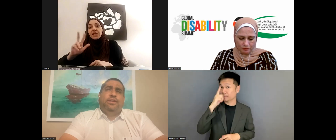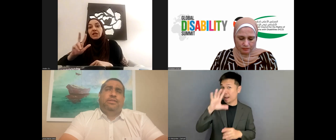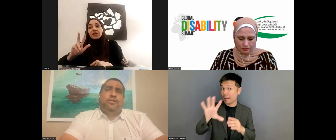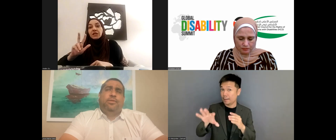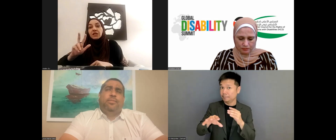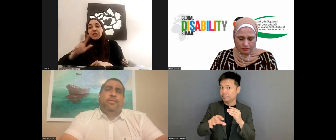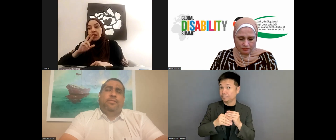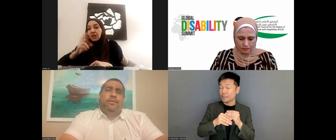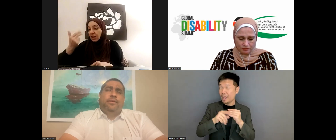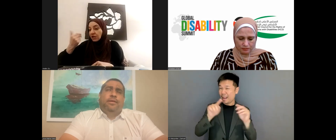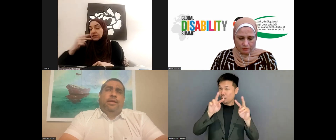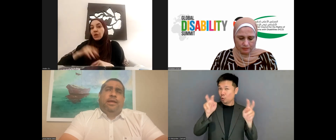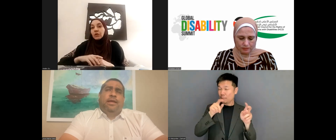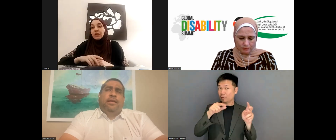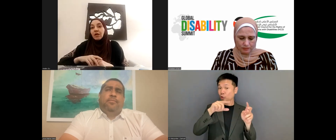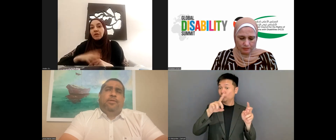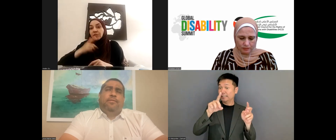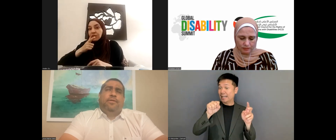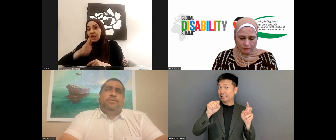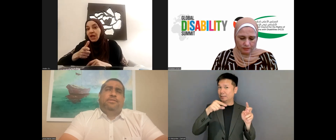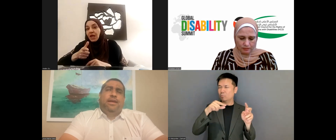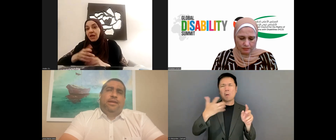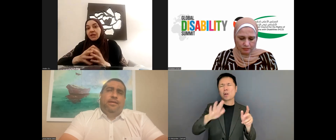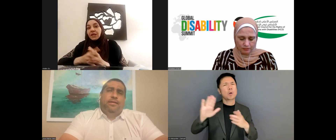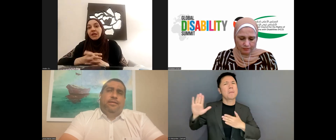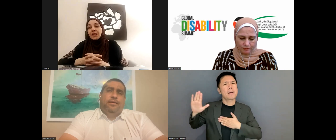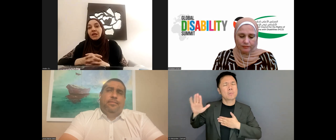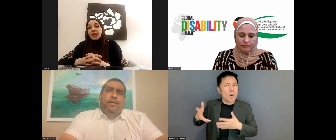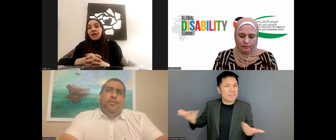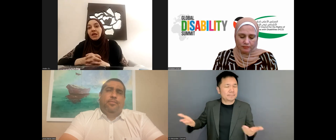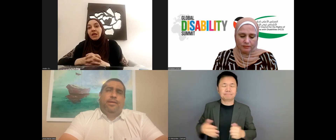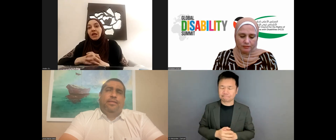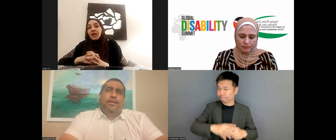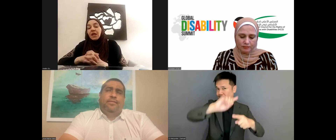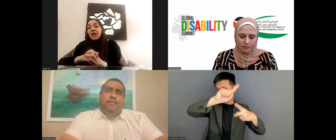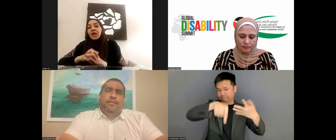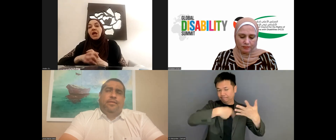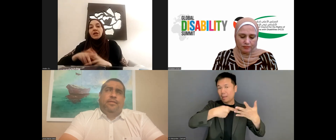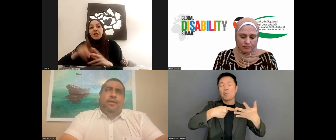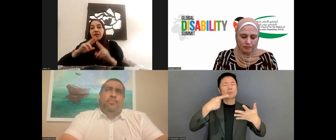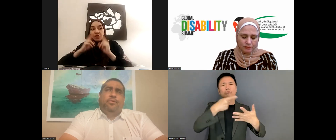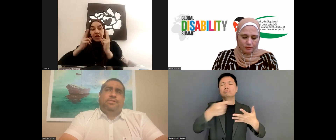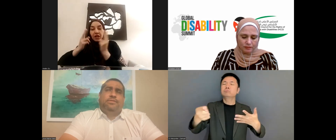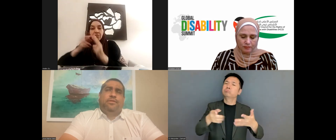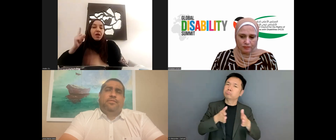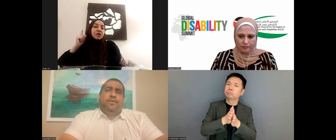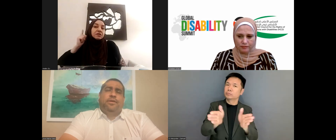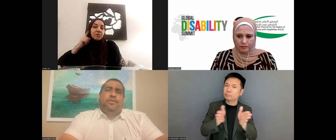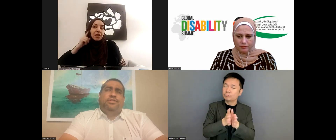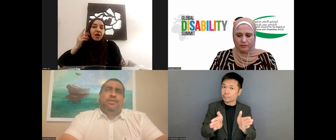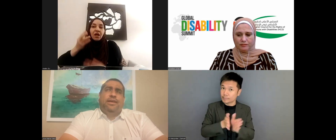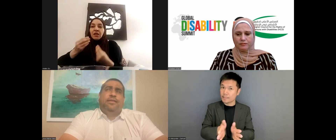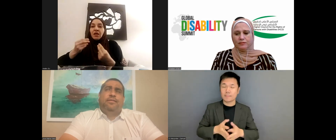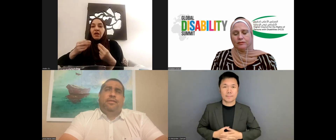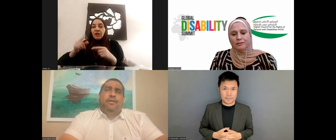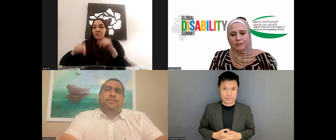the GDS commitments, we have heard today, among many things, the importance of